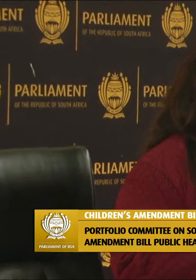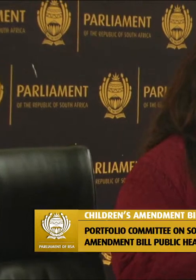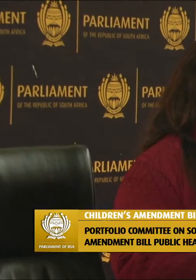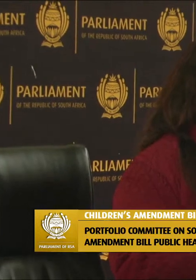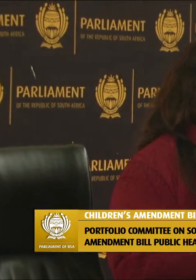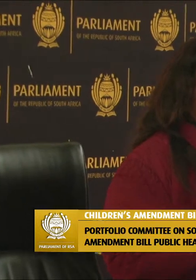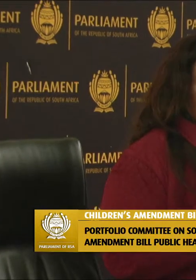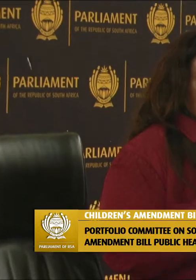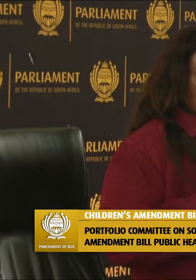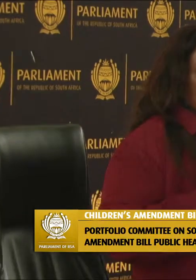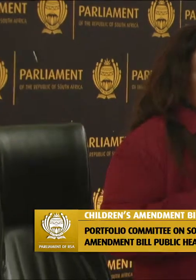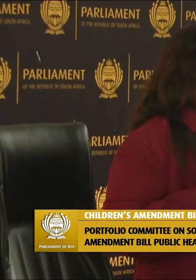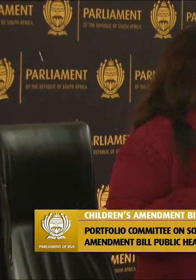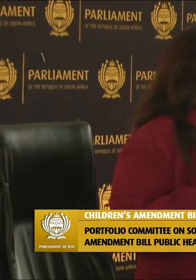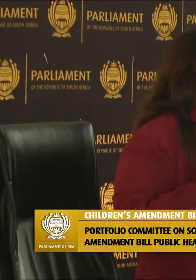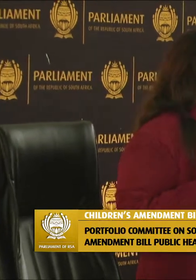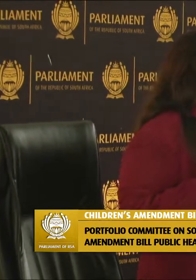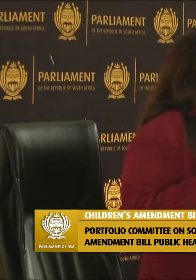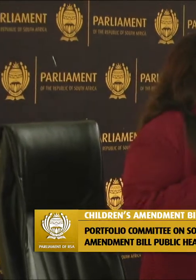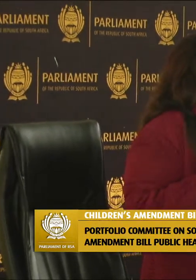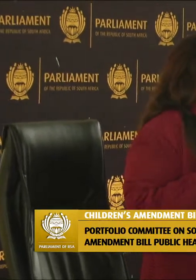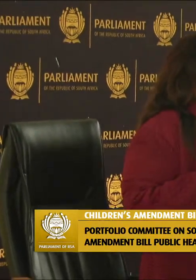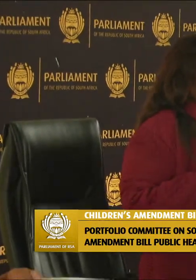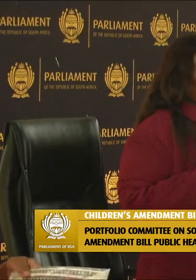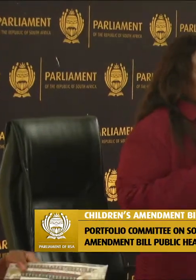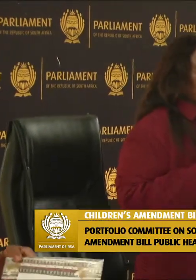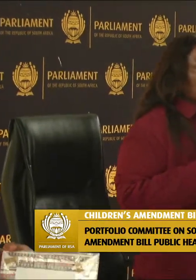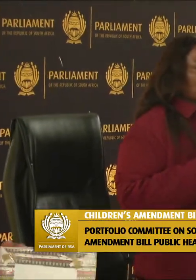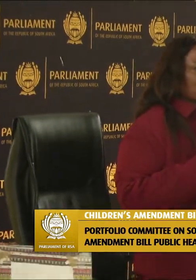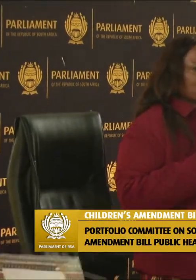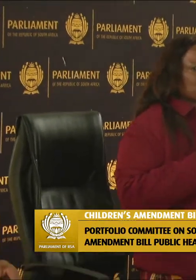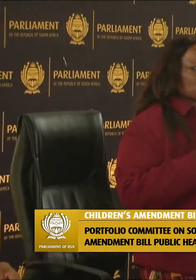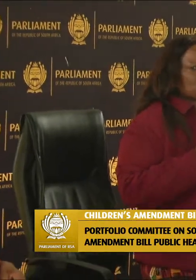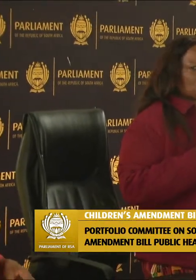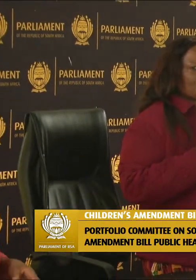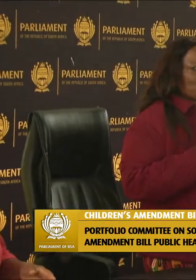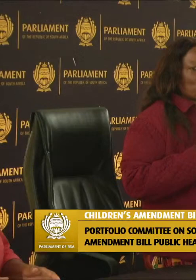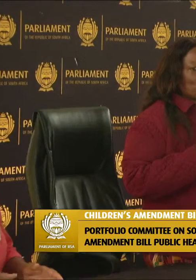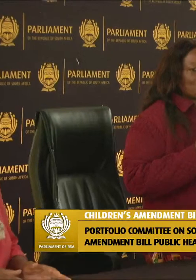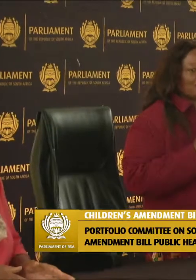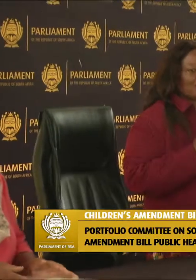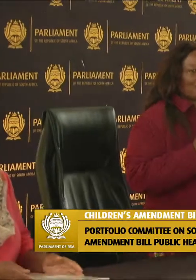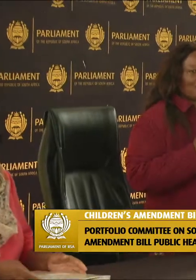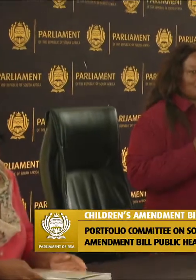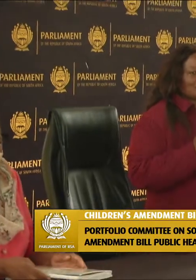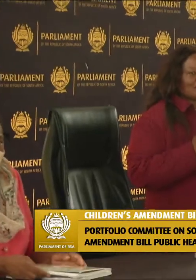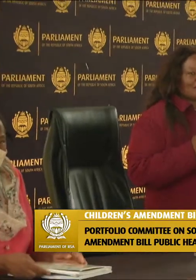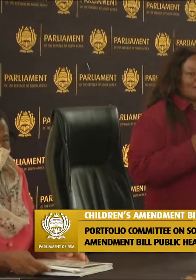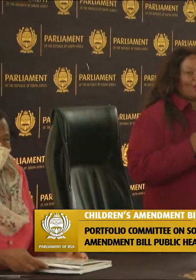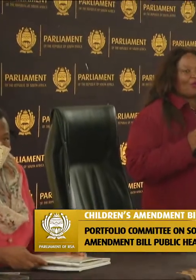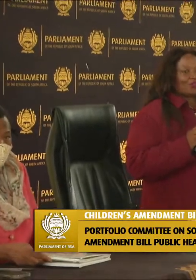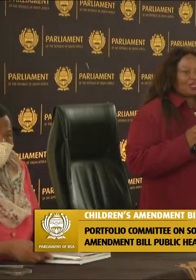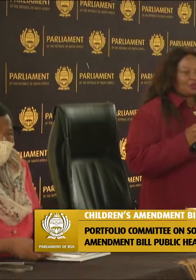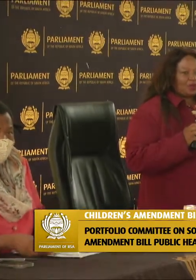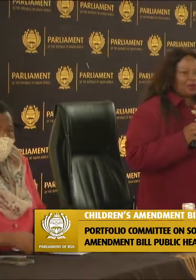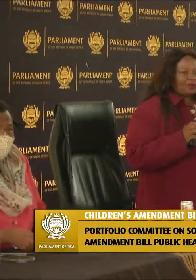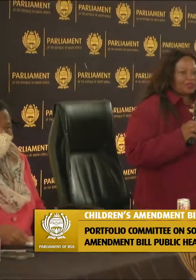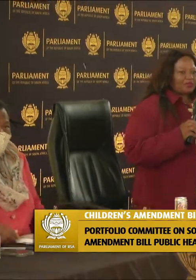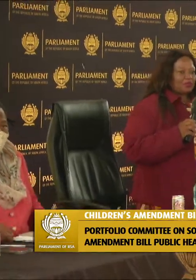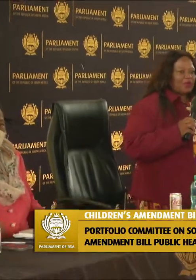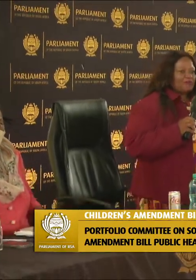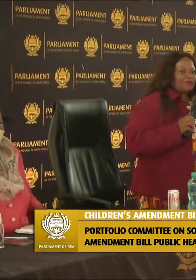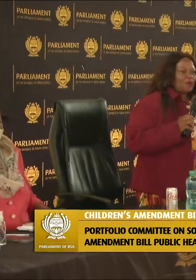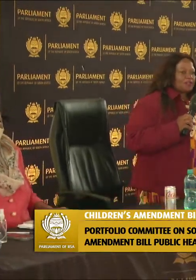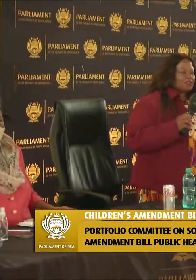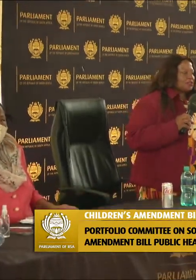bathu. Ubani ozosithandazela? Hey, abantu basemsunduzi abakhona ukuthandaza. Oh, thank you, Mama.